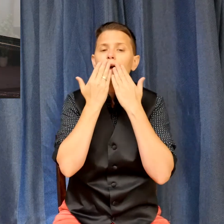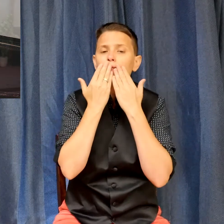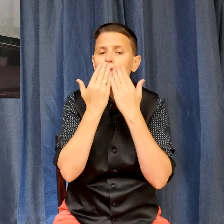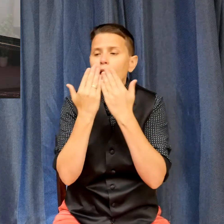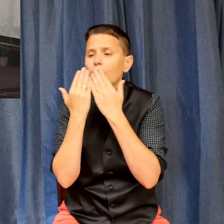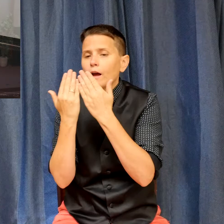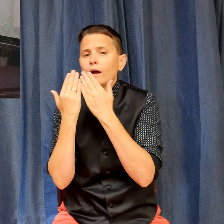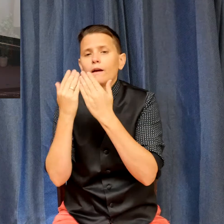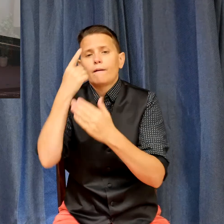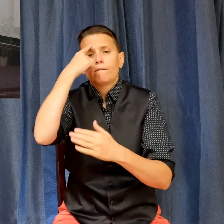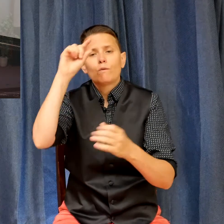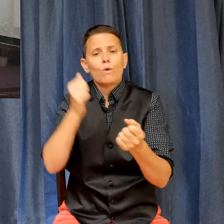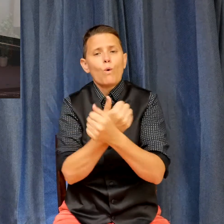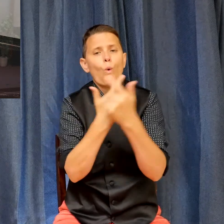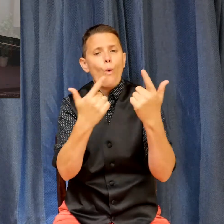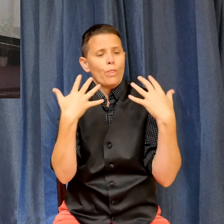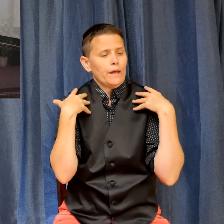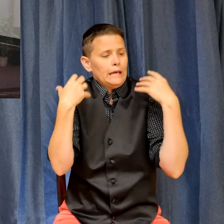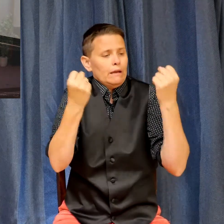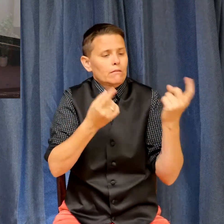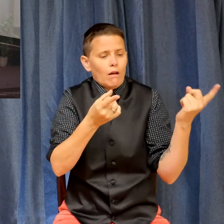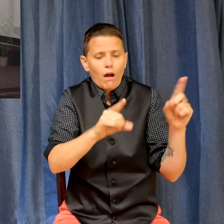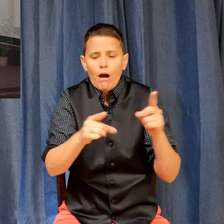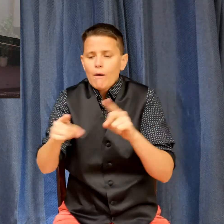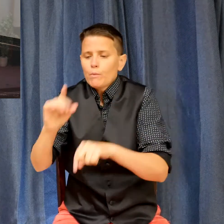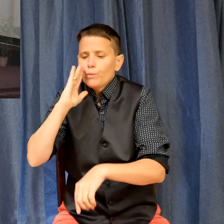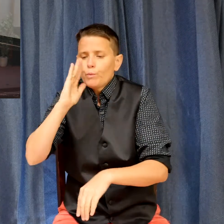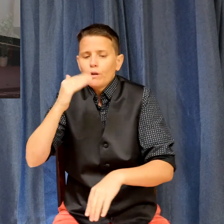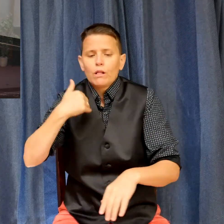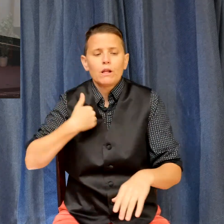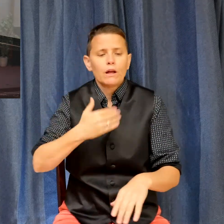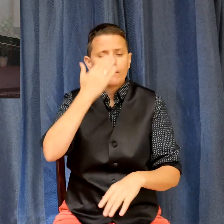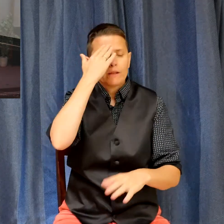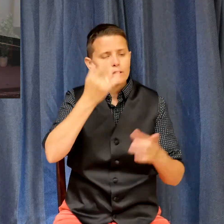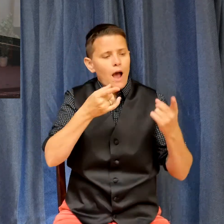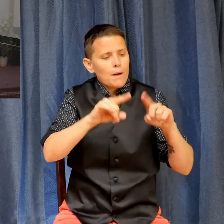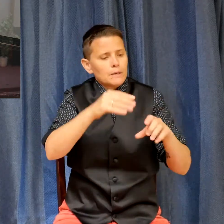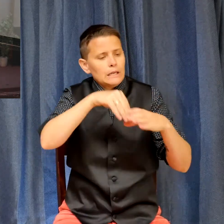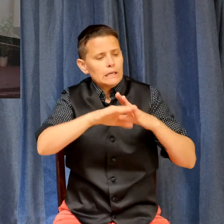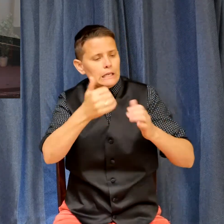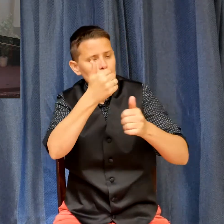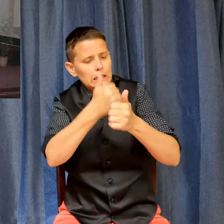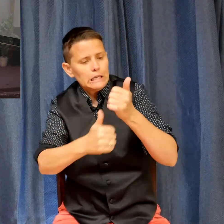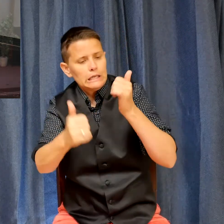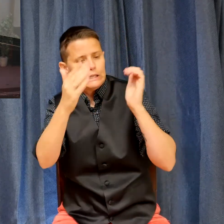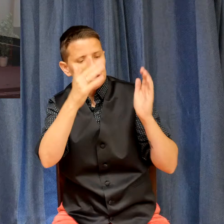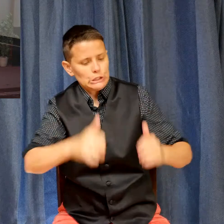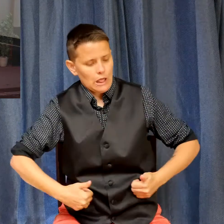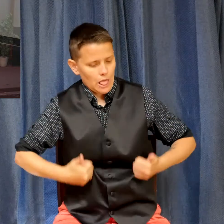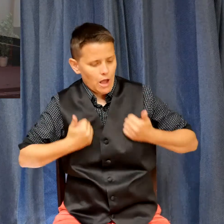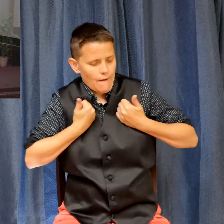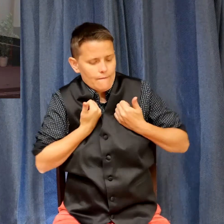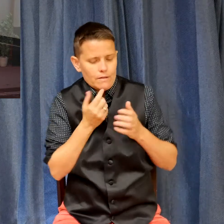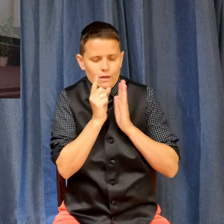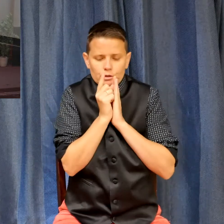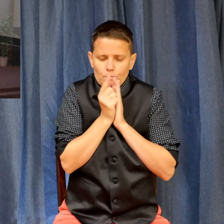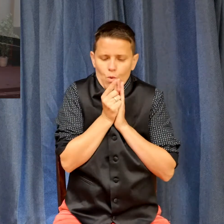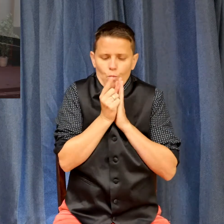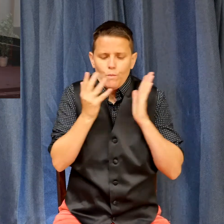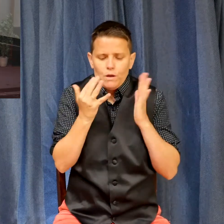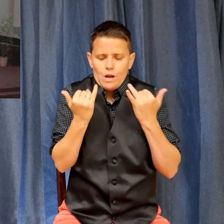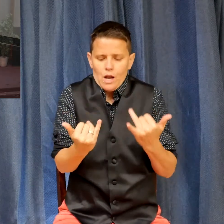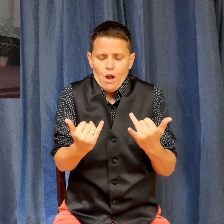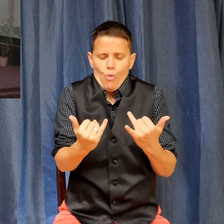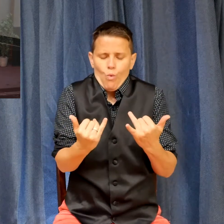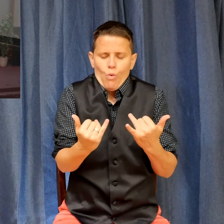knowing that it is already so in the mind and heart of God, and it is so in each of our lives right in this moment. So I give